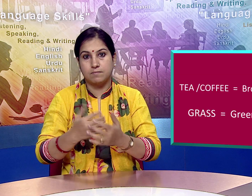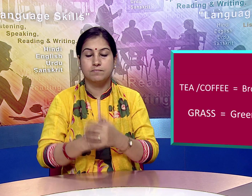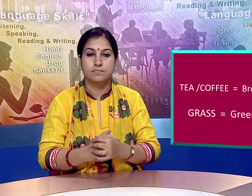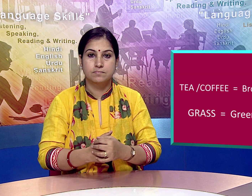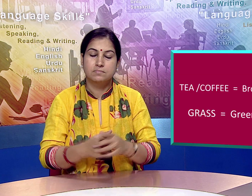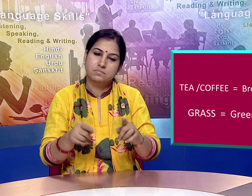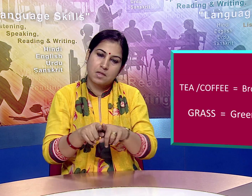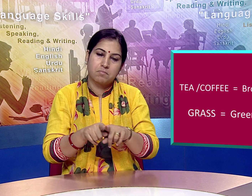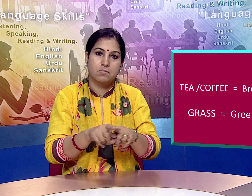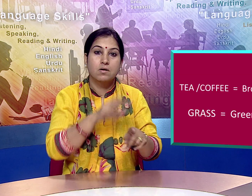and so on.